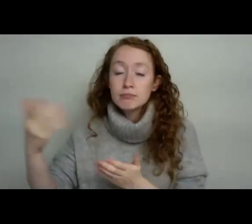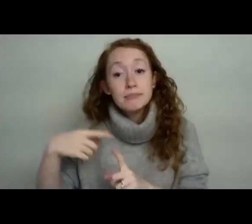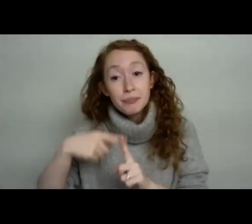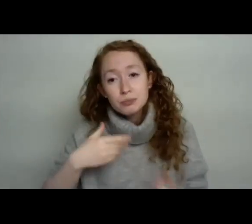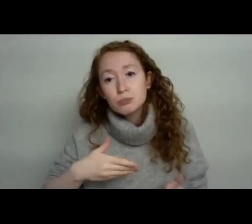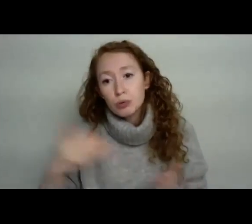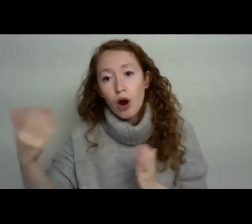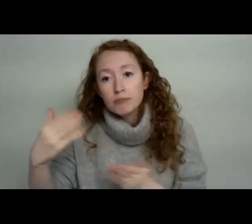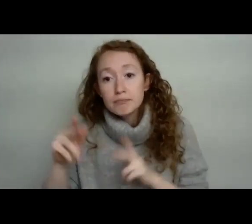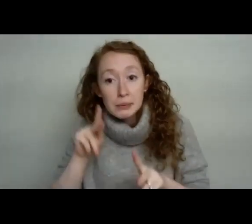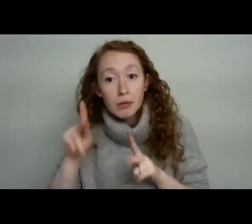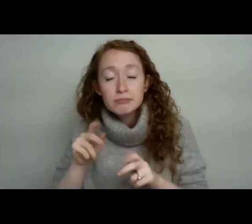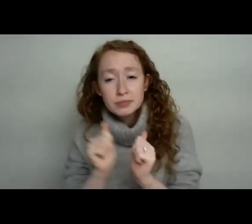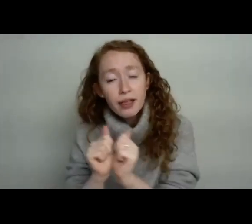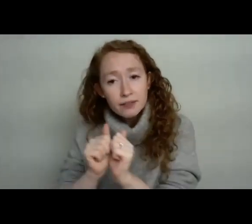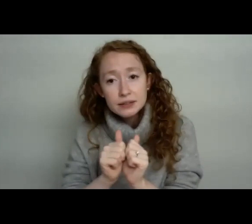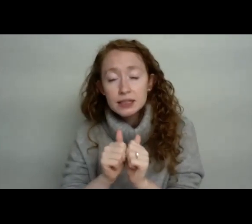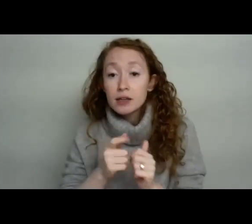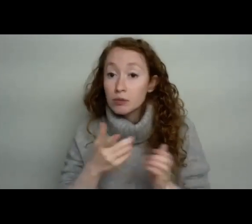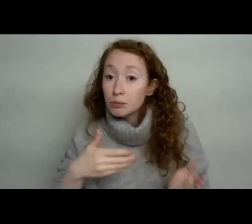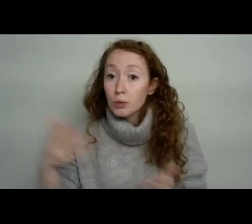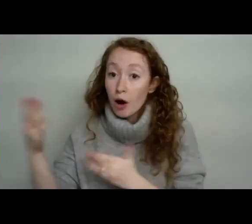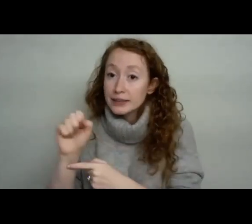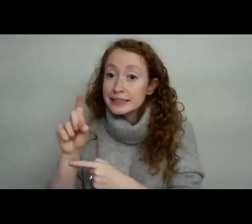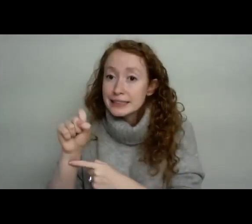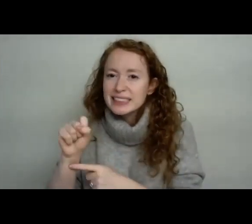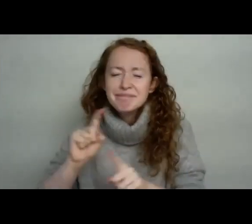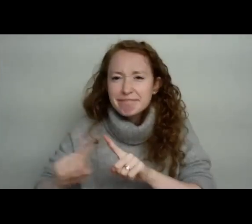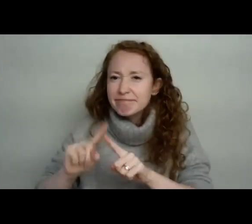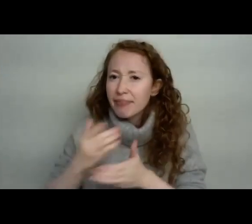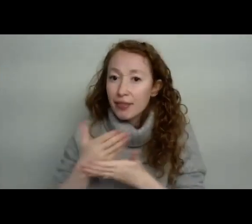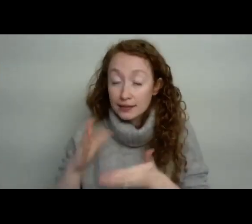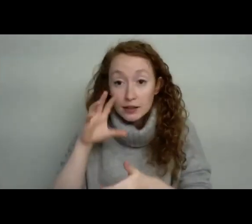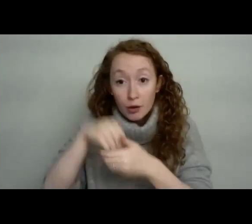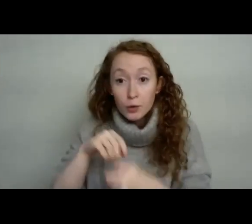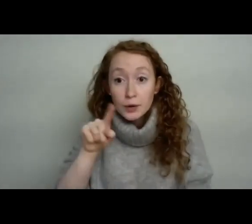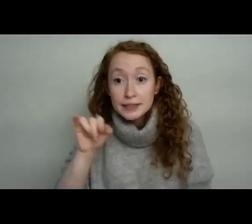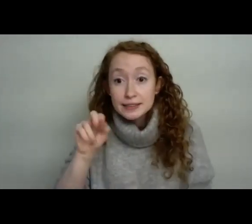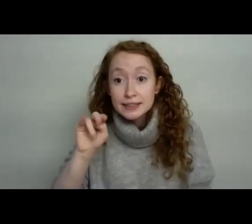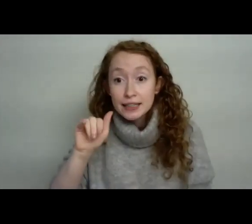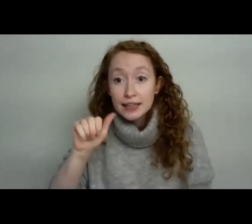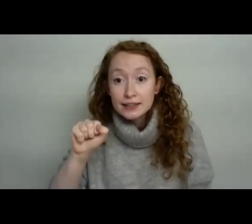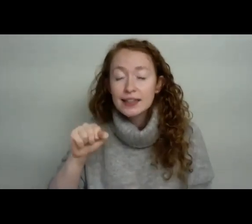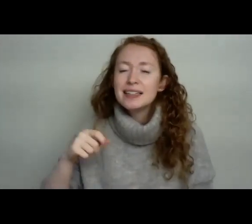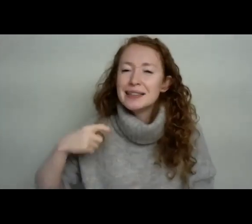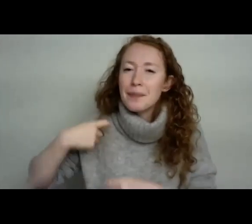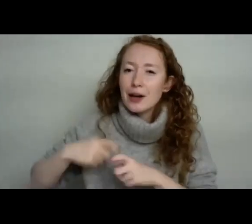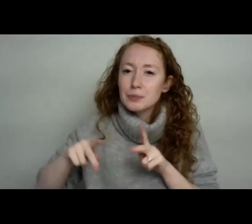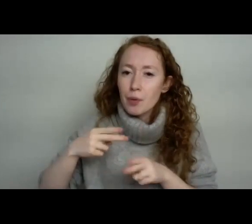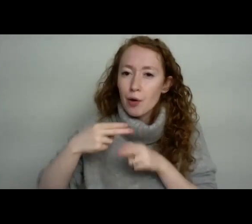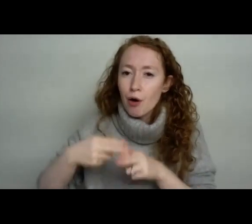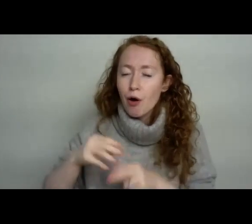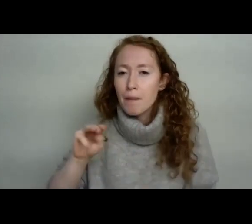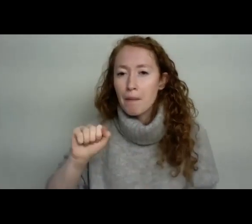the oceans. They were bringing back seeds of all kinds of things, zinnias included. And the Spanish called them mal de